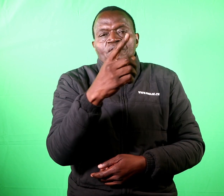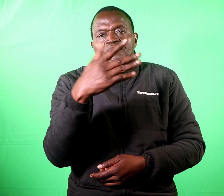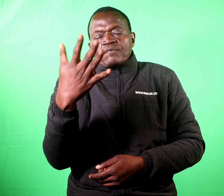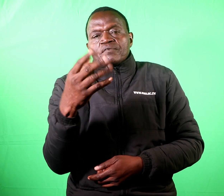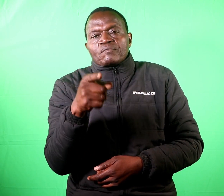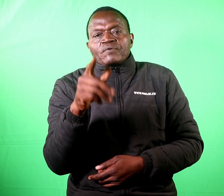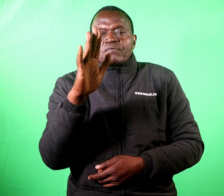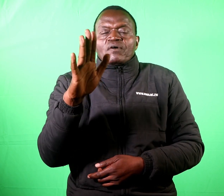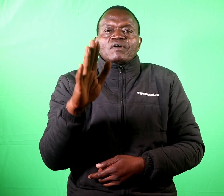15.5%,